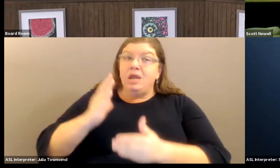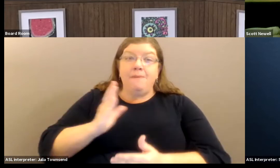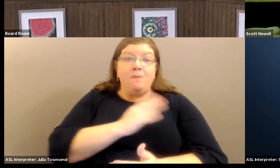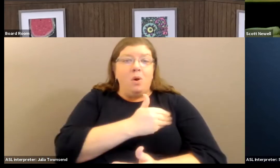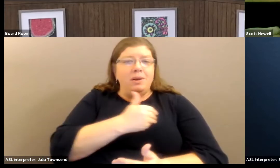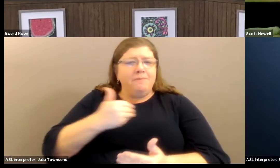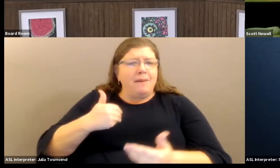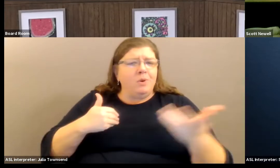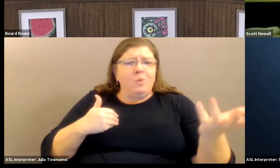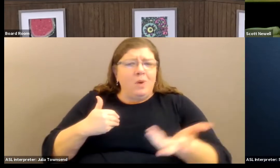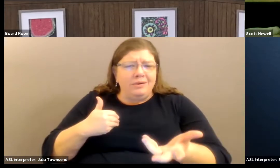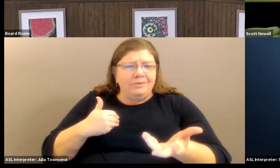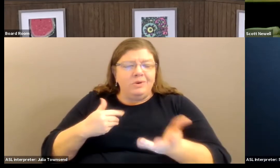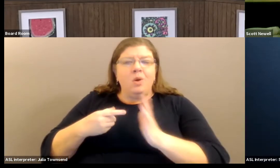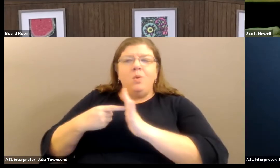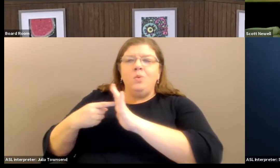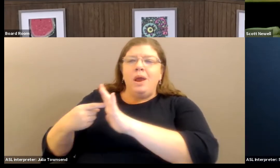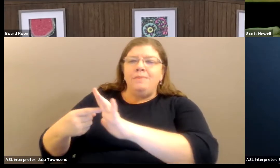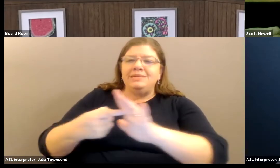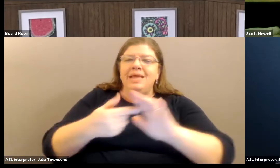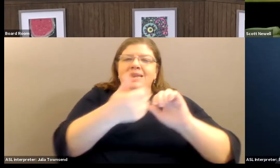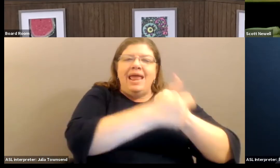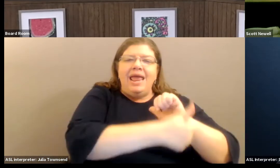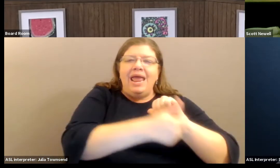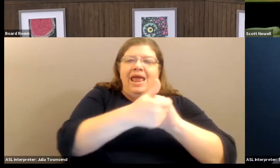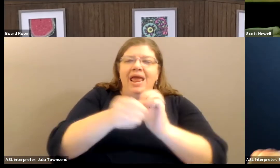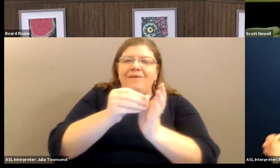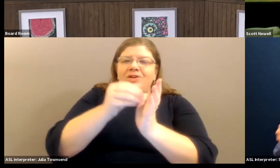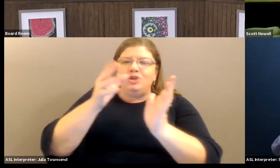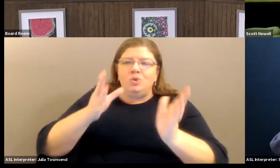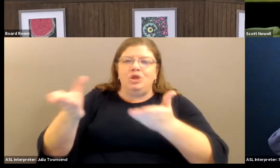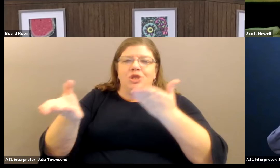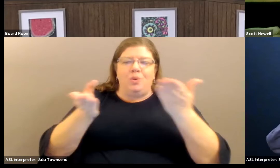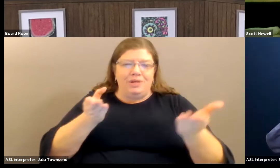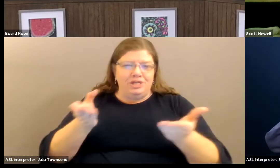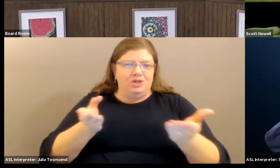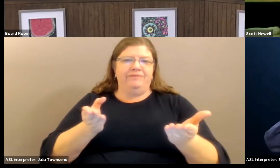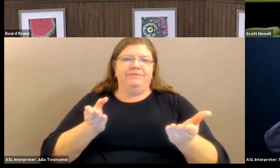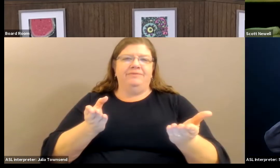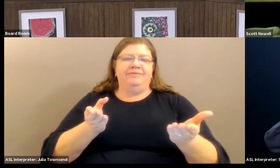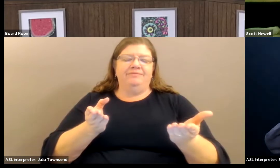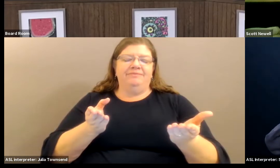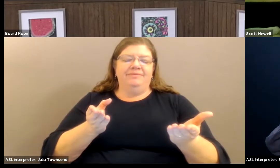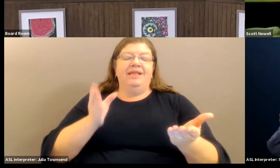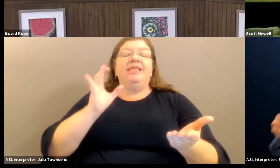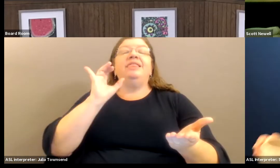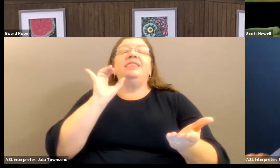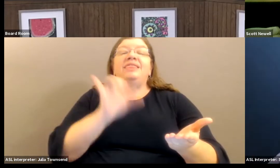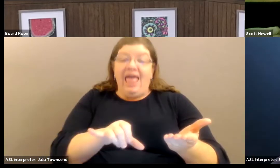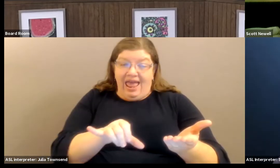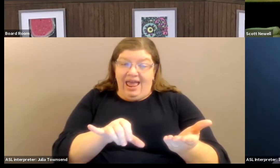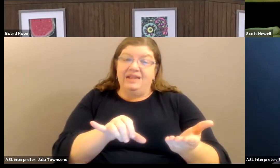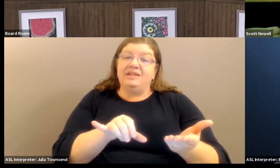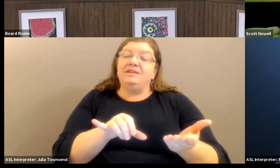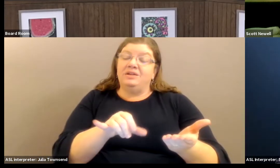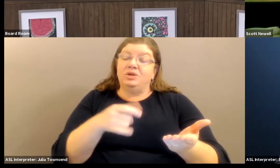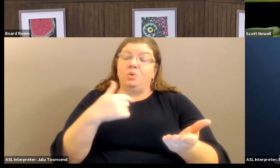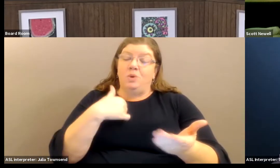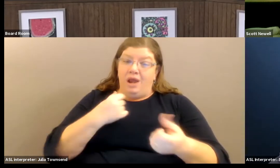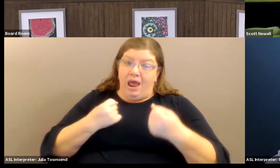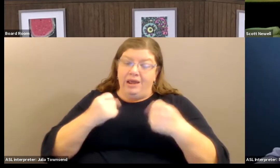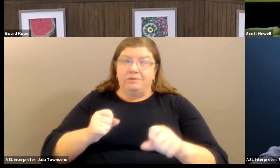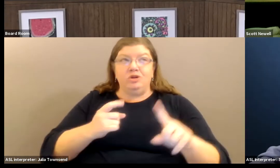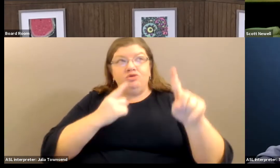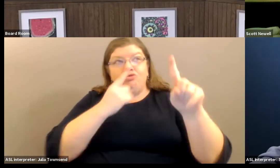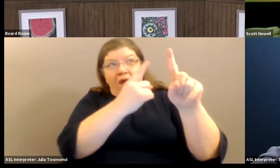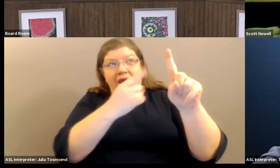to represent every single student that we serve. And that is what I strive to do,